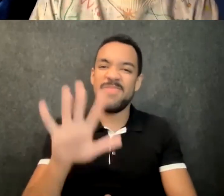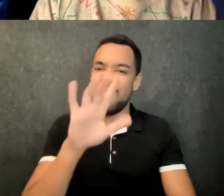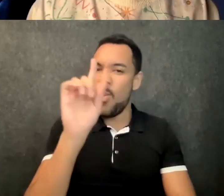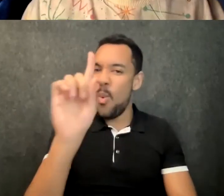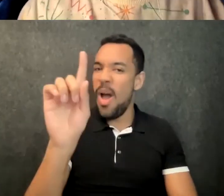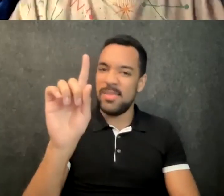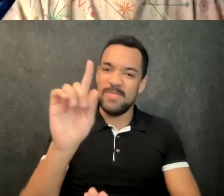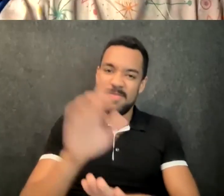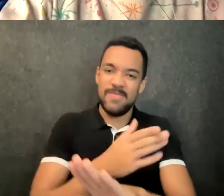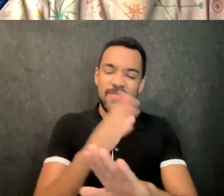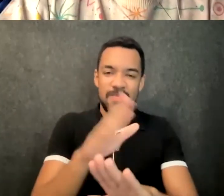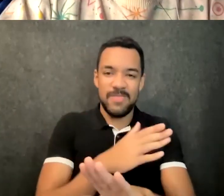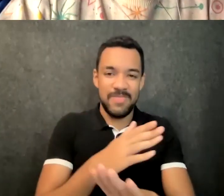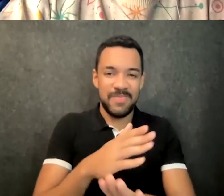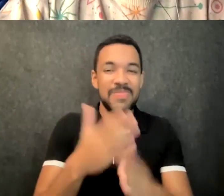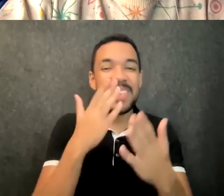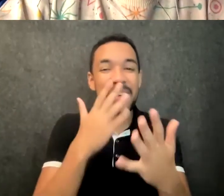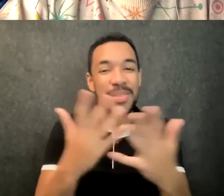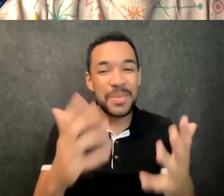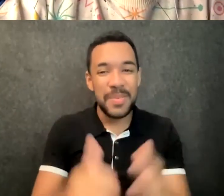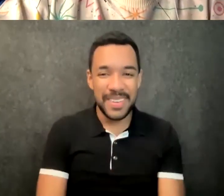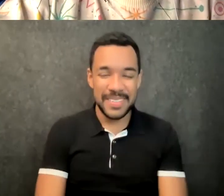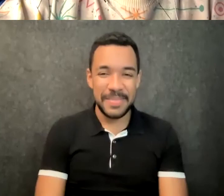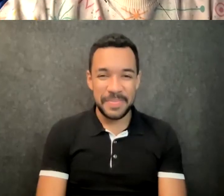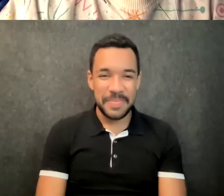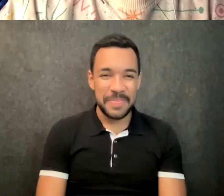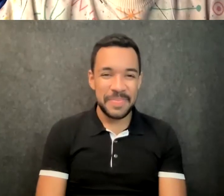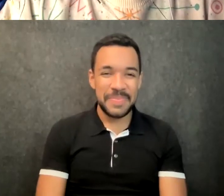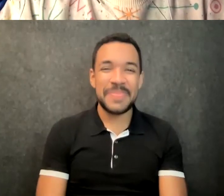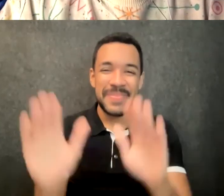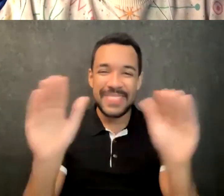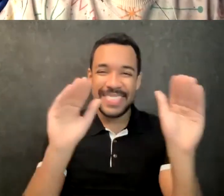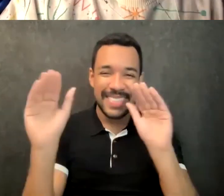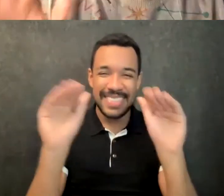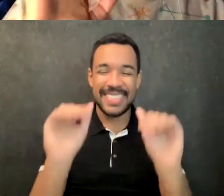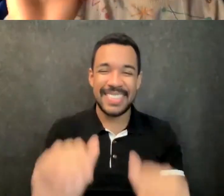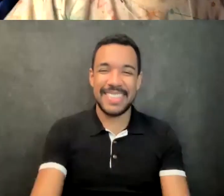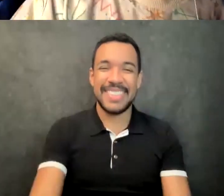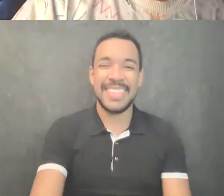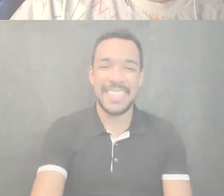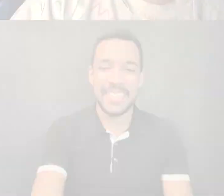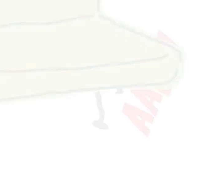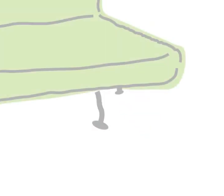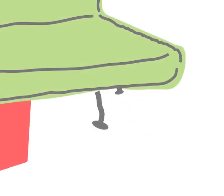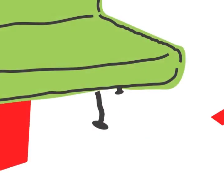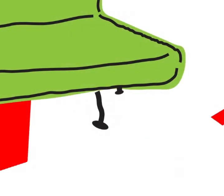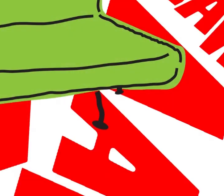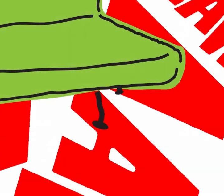room will be open for. Thank you so much, everyone. Bye. Bye.